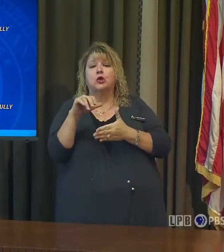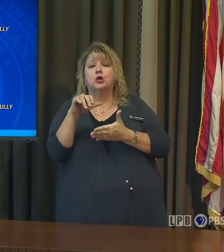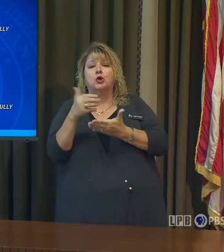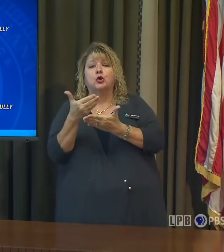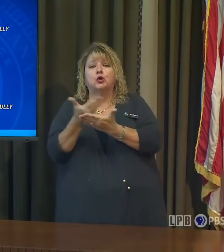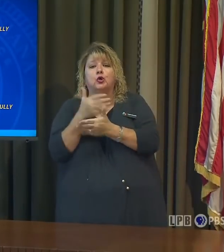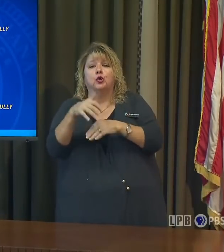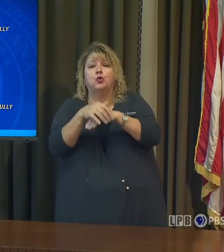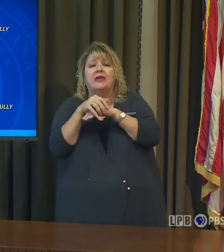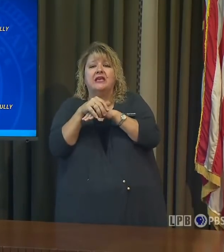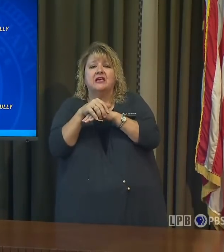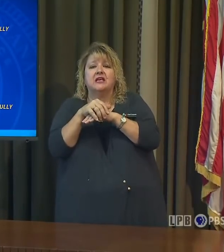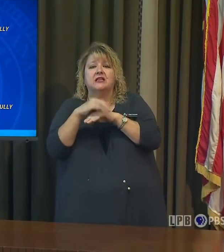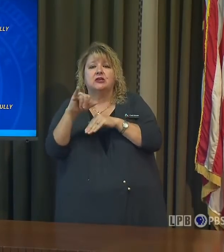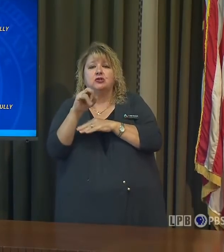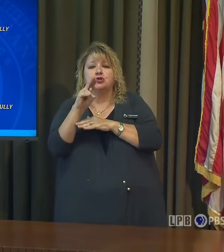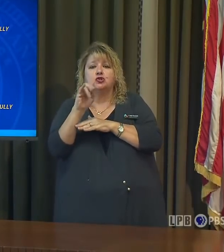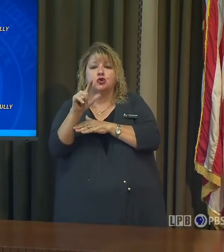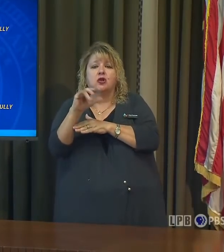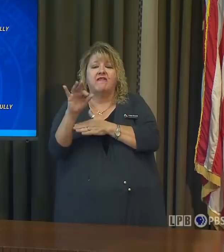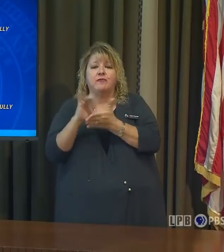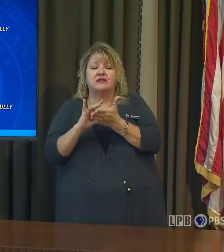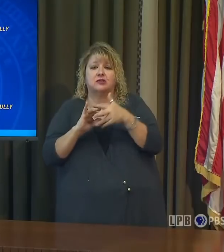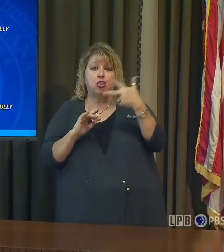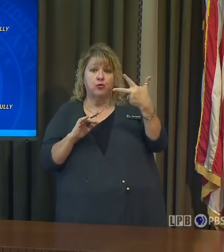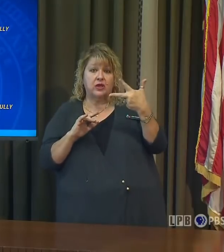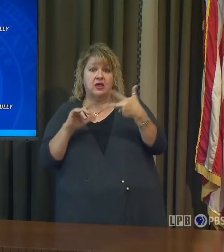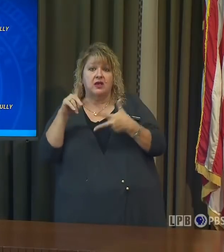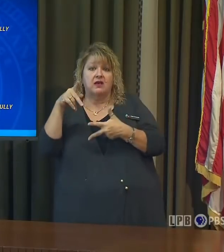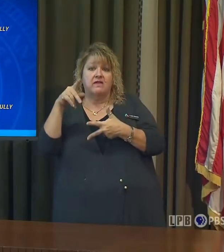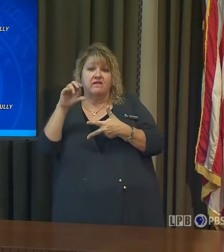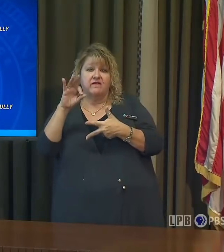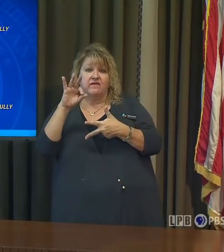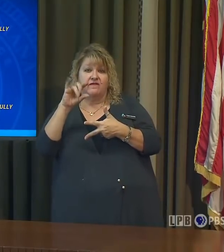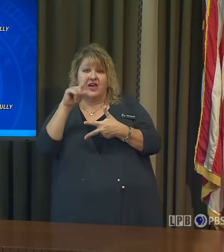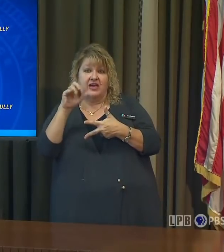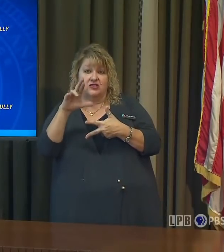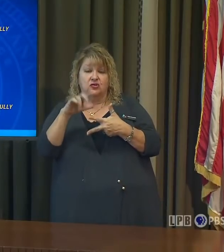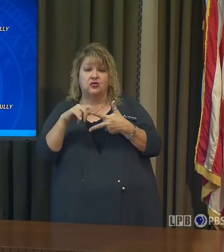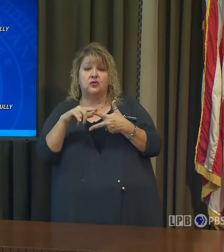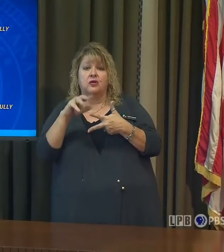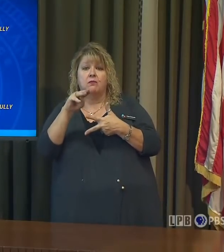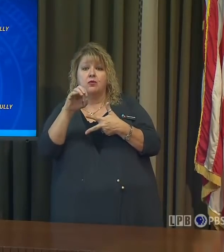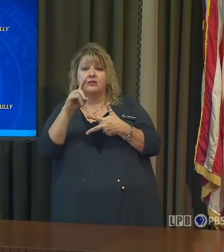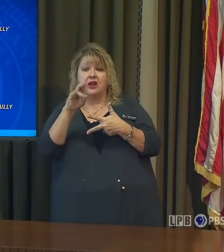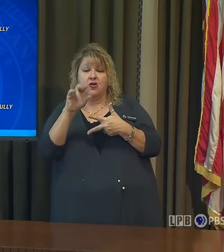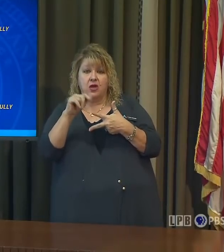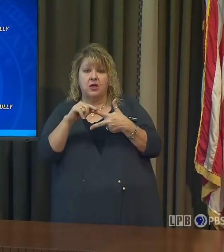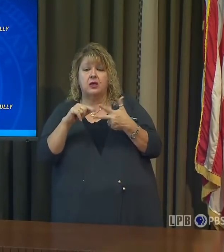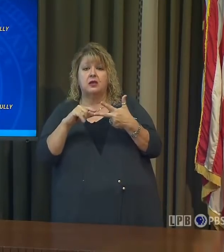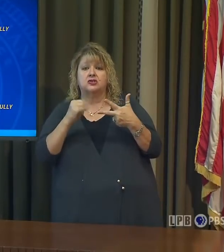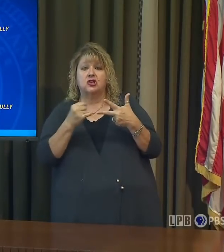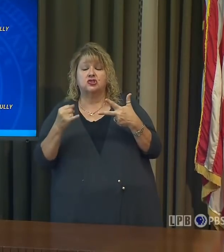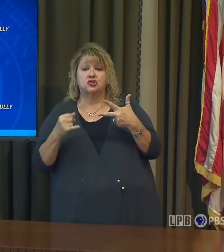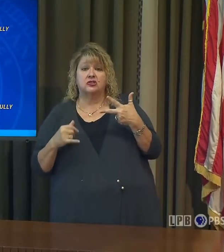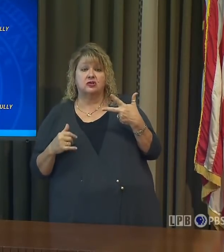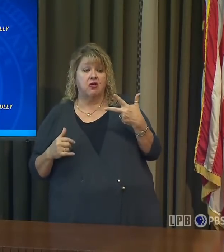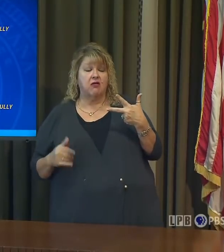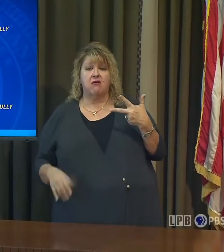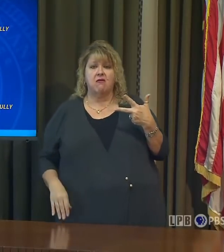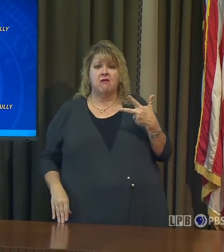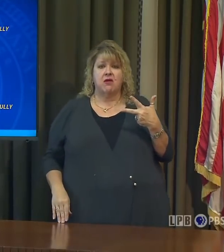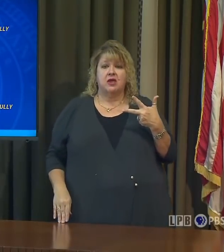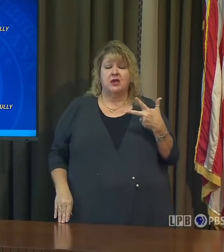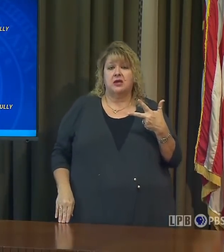Medicine just this week. The 3 vaccines, the Pfizer, the Moderna, and the Johnson & Johnson vaccine, provide excellent